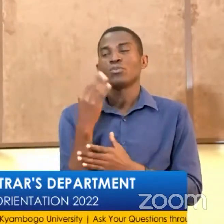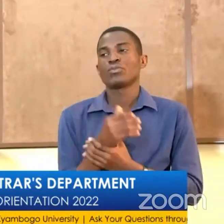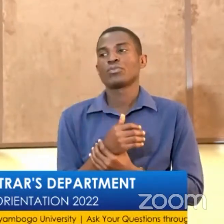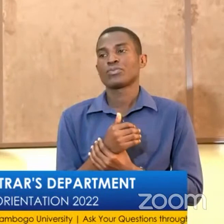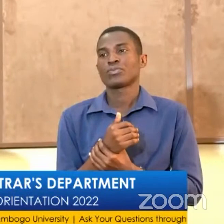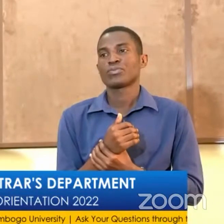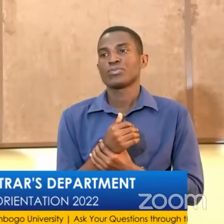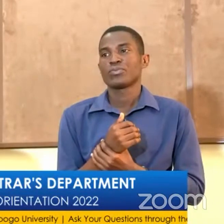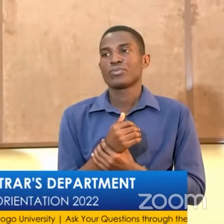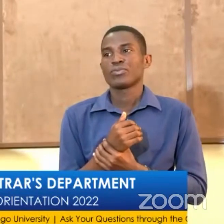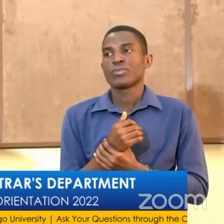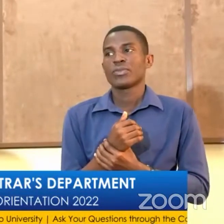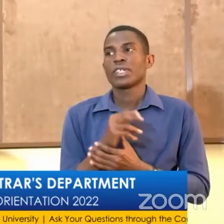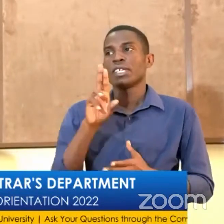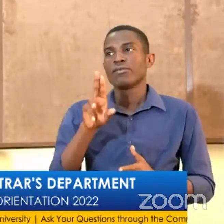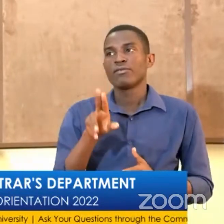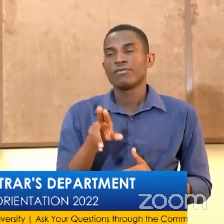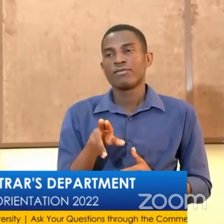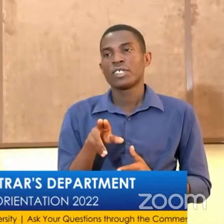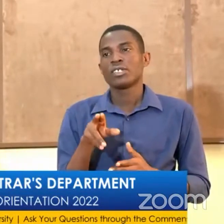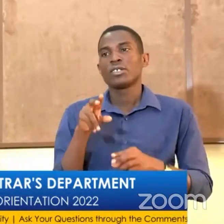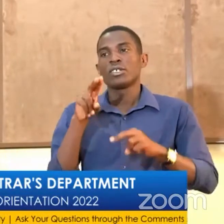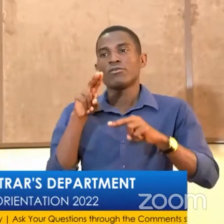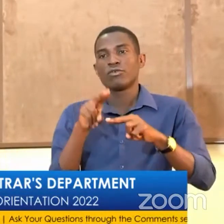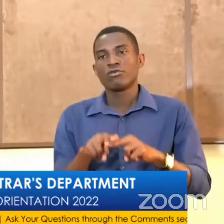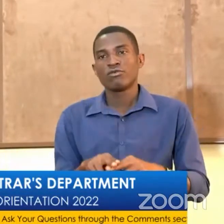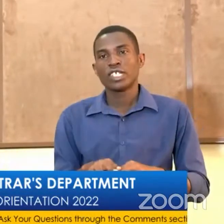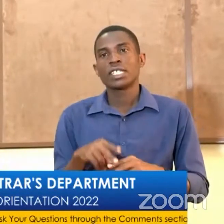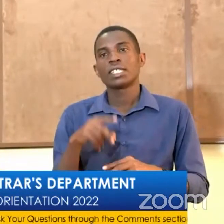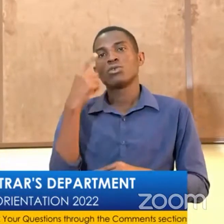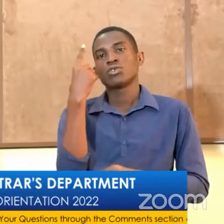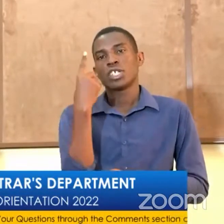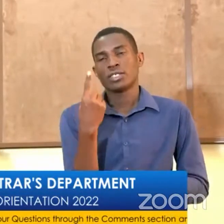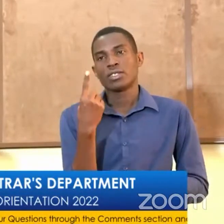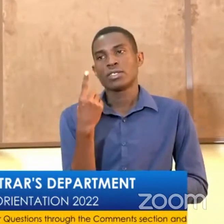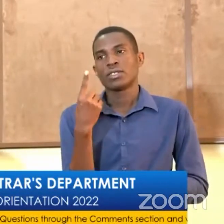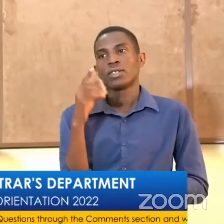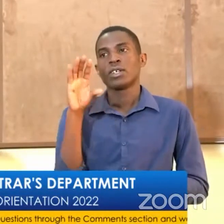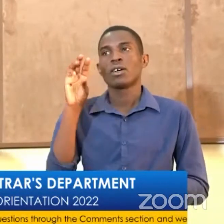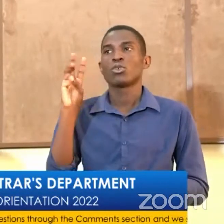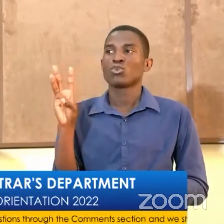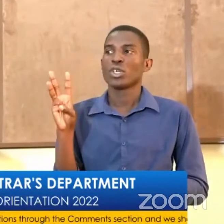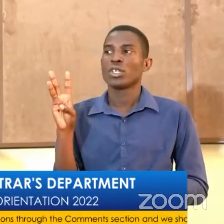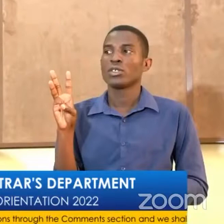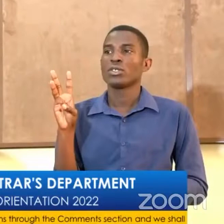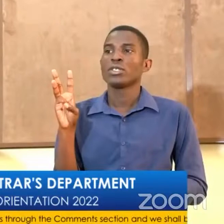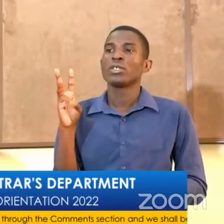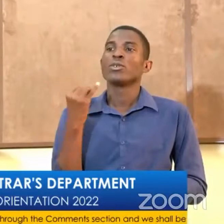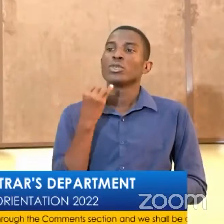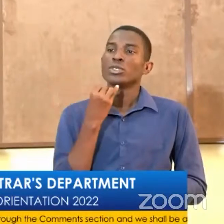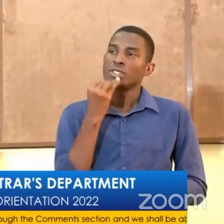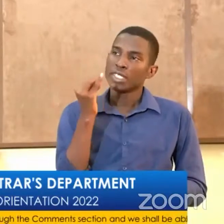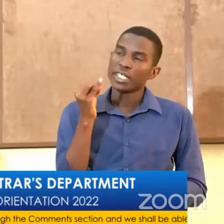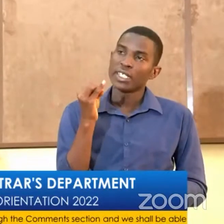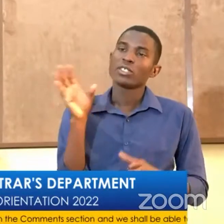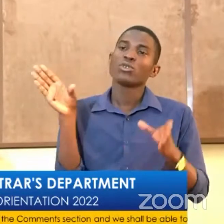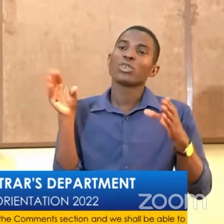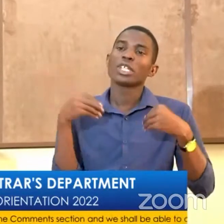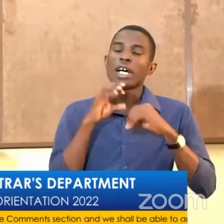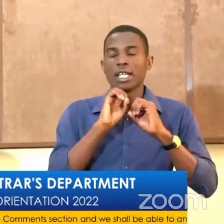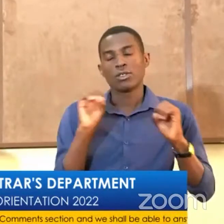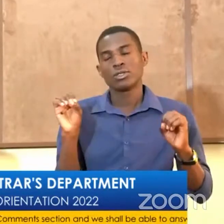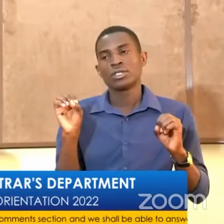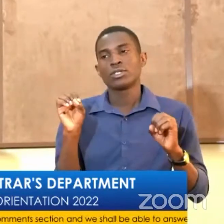And therefore, if you find that you sat only 1, the lecturer will say, you have not qualified to sit the final